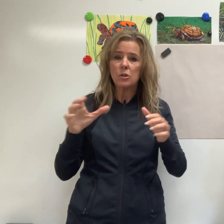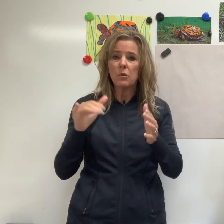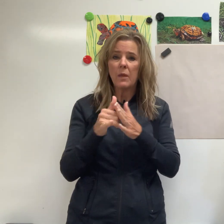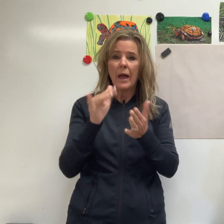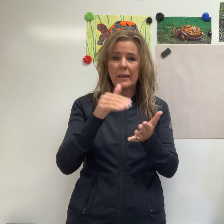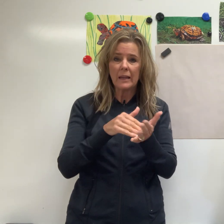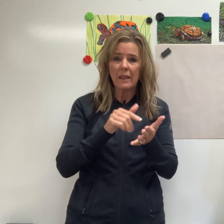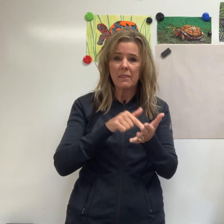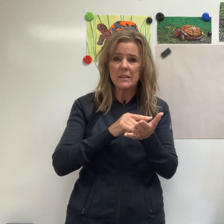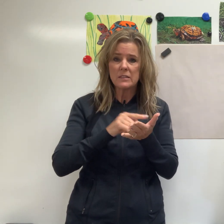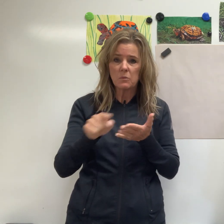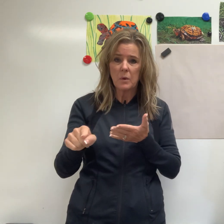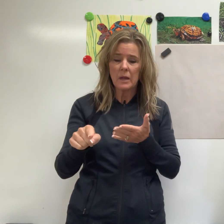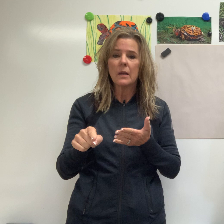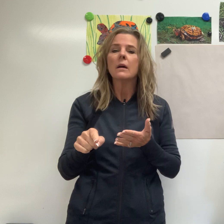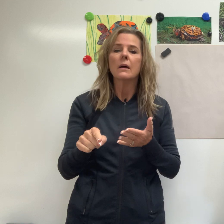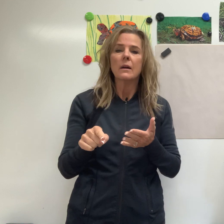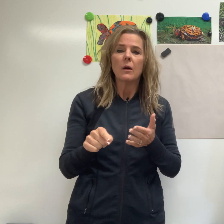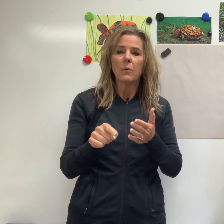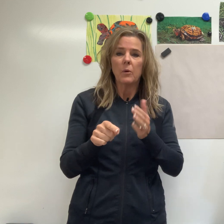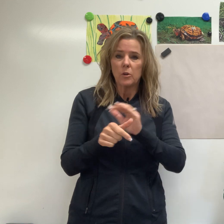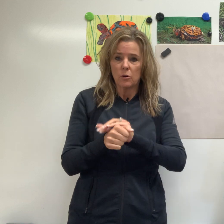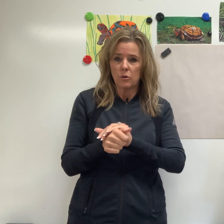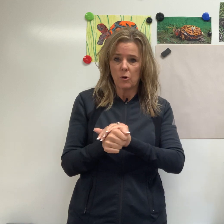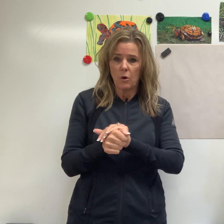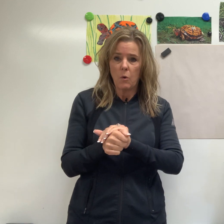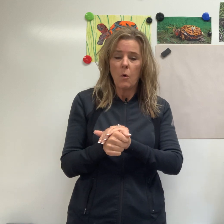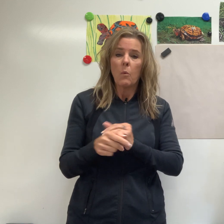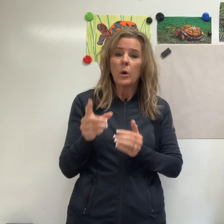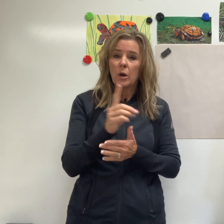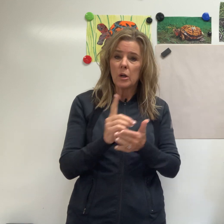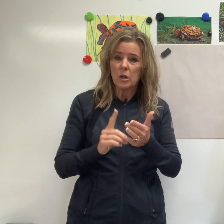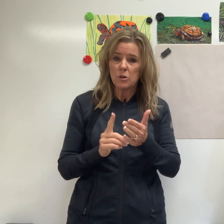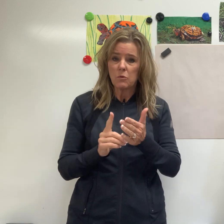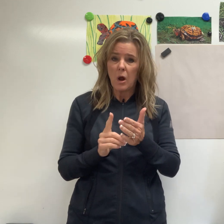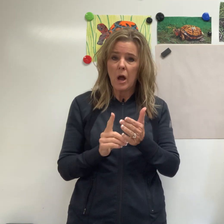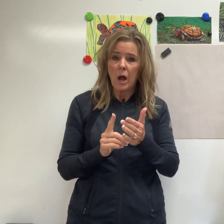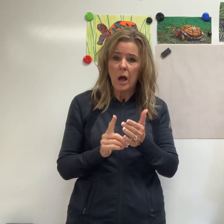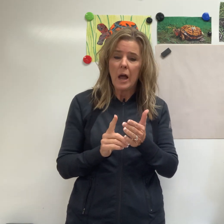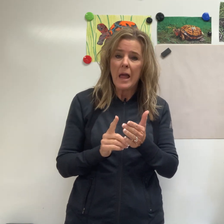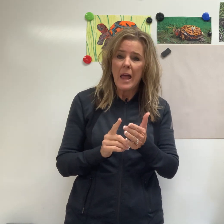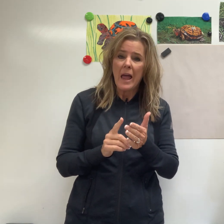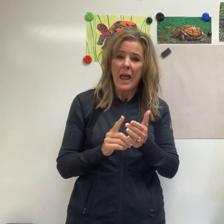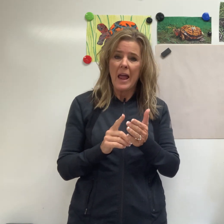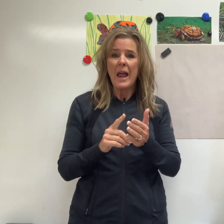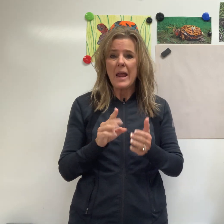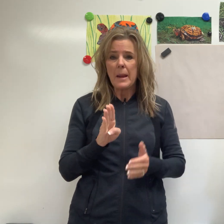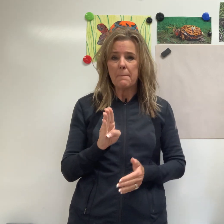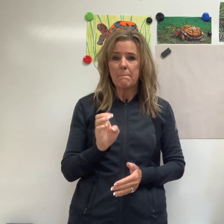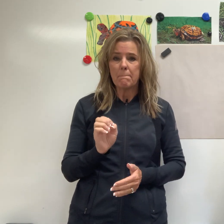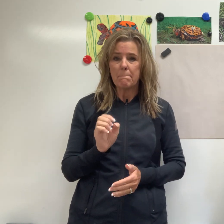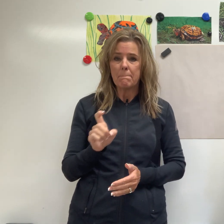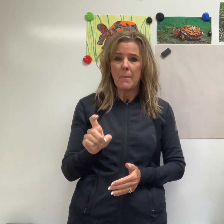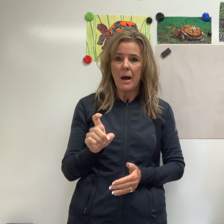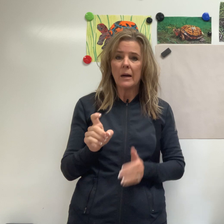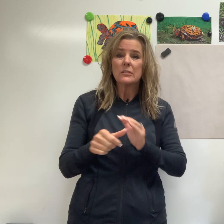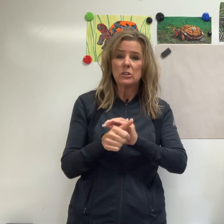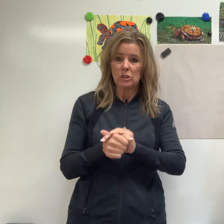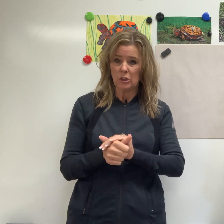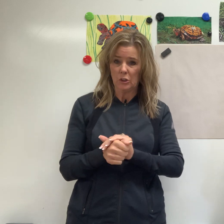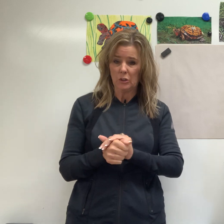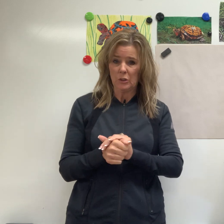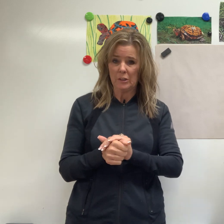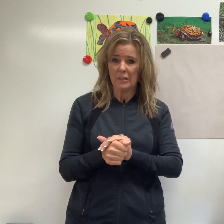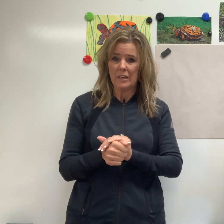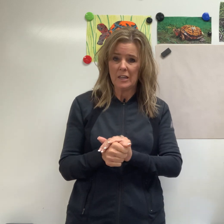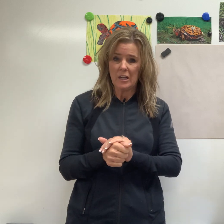going to draw a turtle today together. We're going to draw a specific kind of turtle. It's called a box turtle. And box